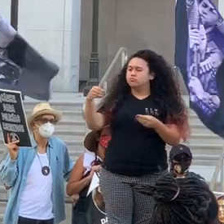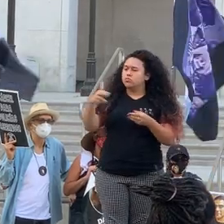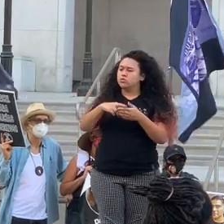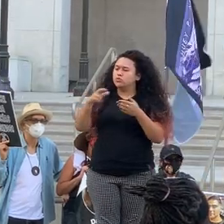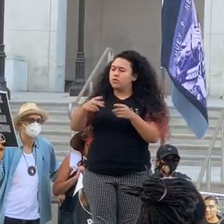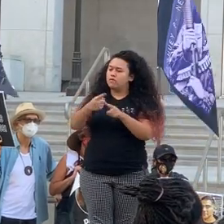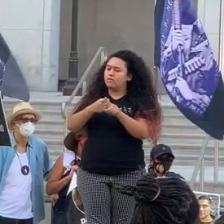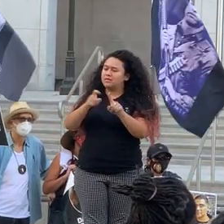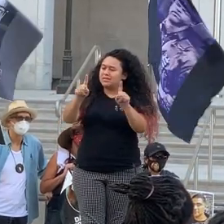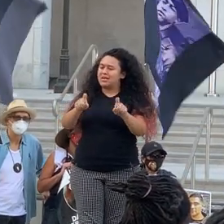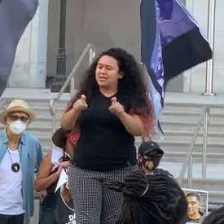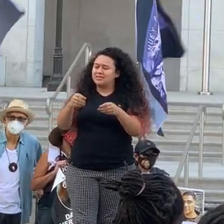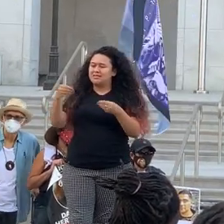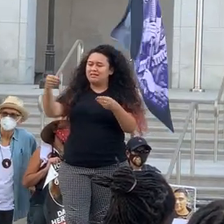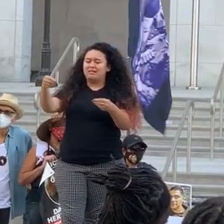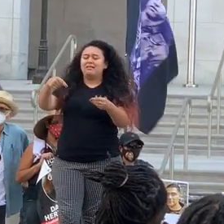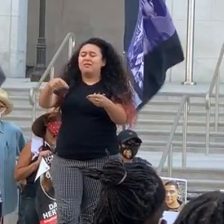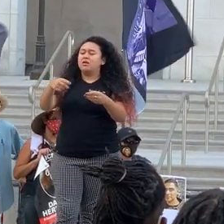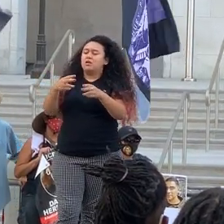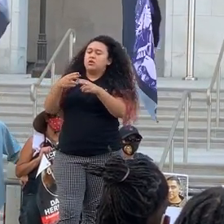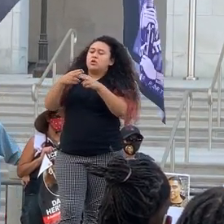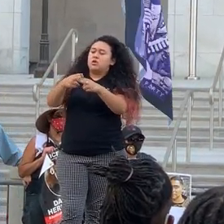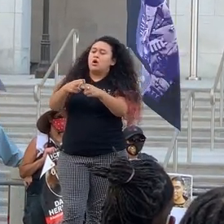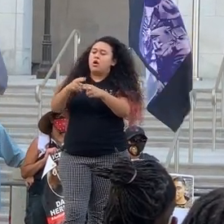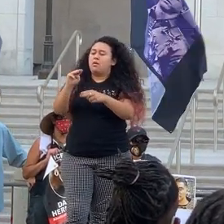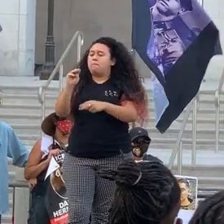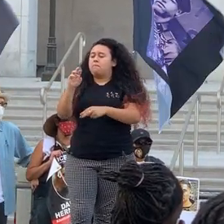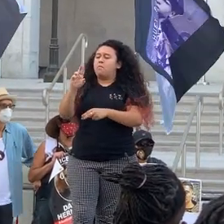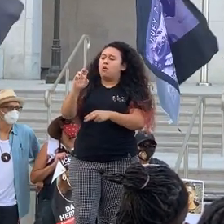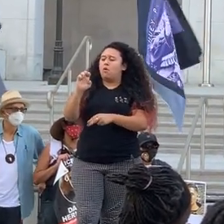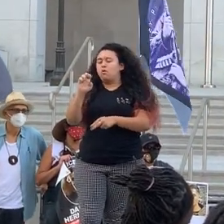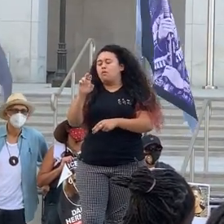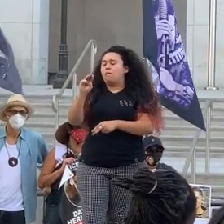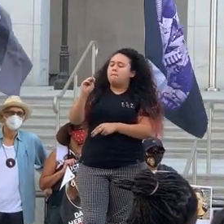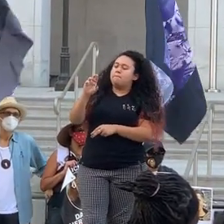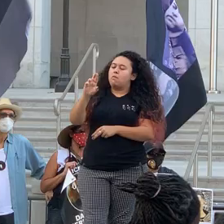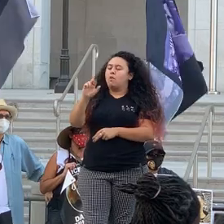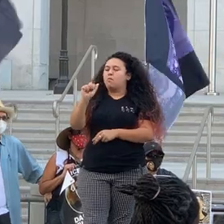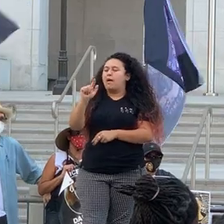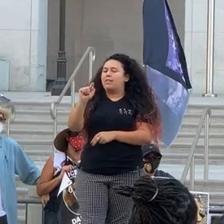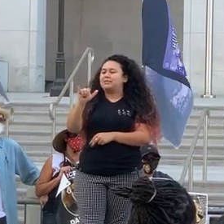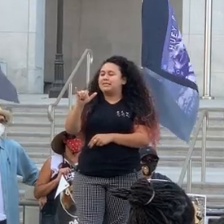It was called The Morality Machine by MIT.